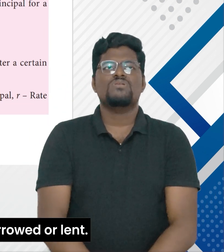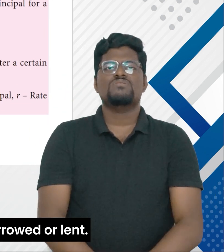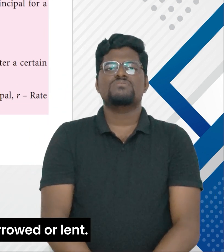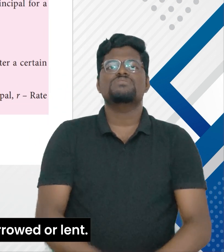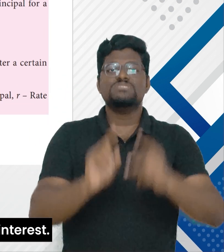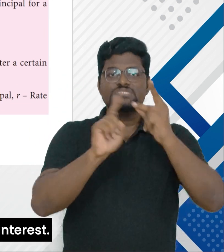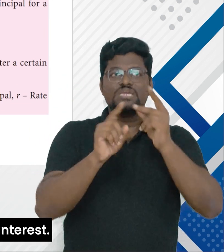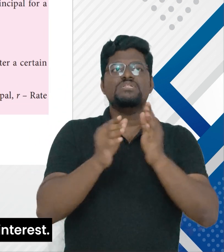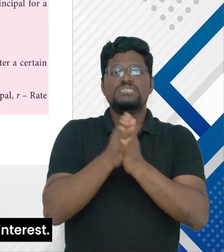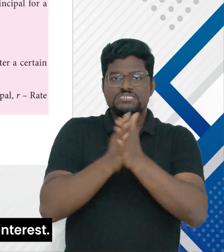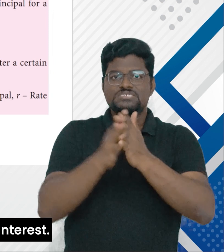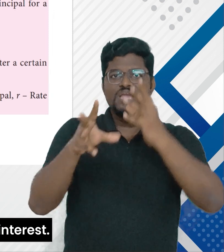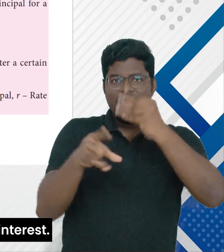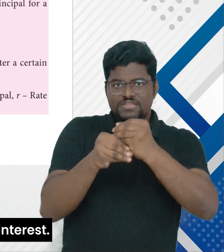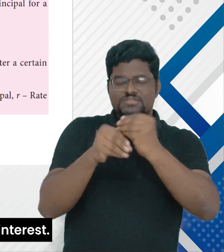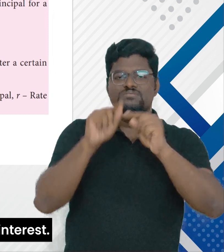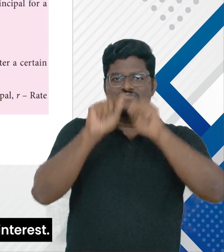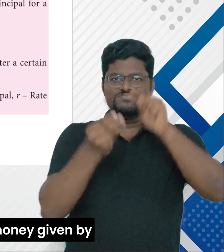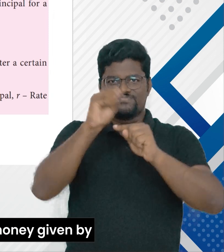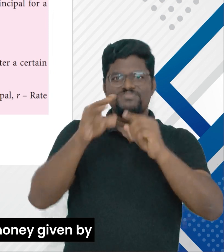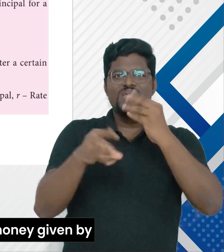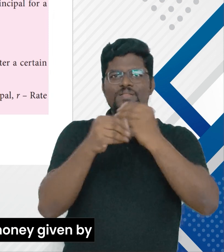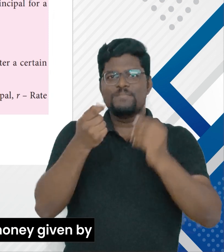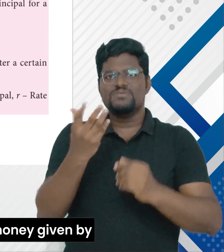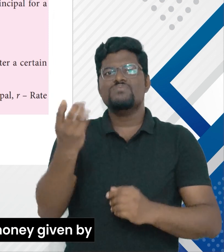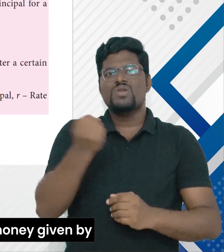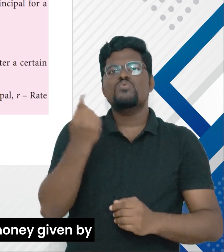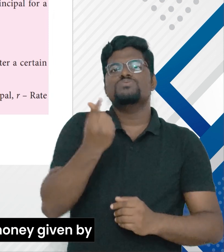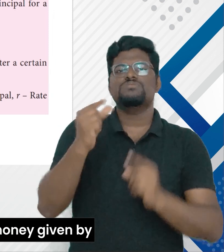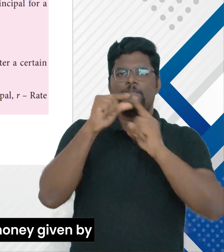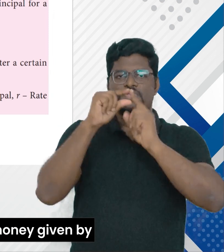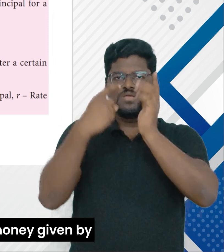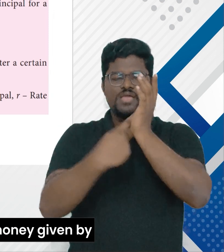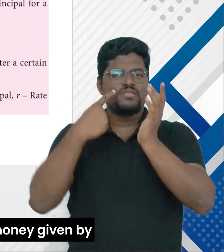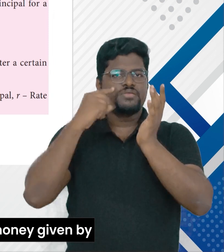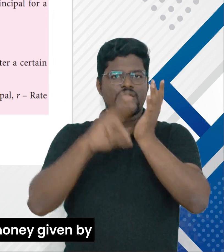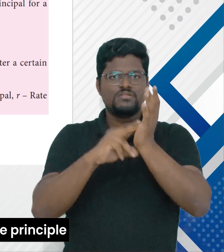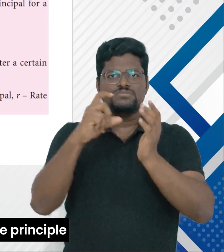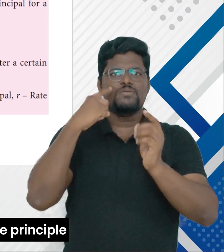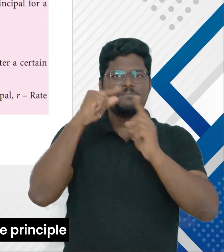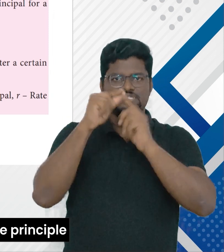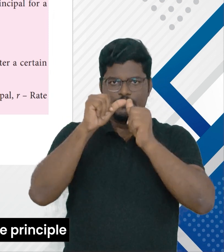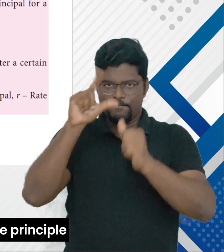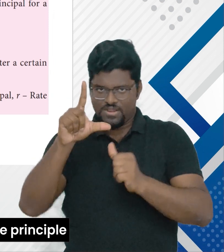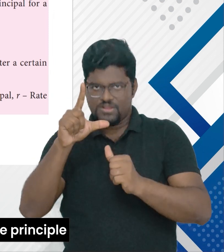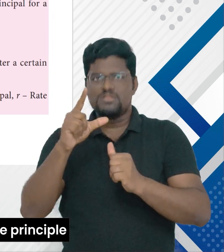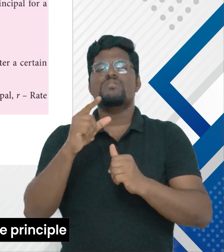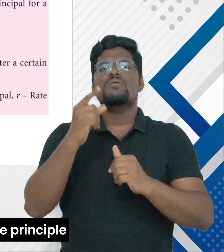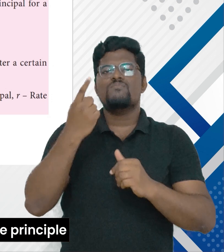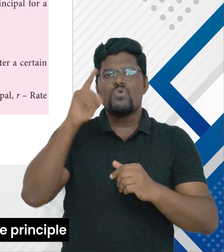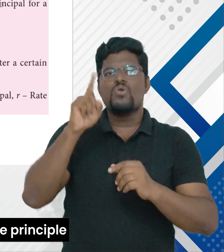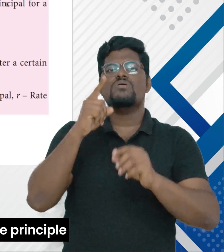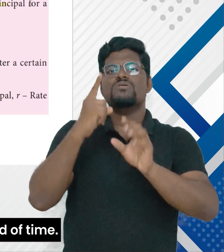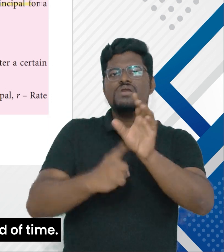lent. And the next one is interest. Interest is the additional money given by the borrower to use